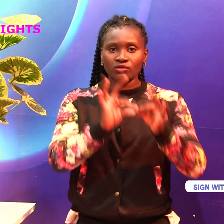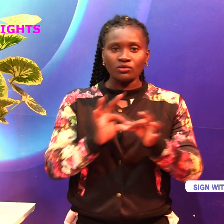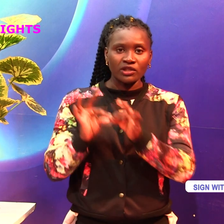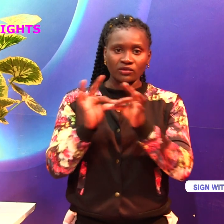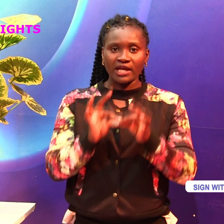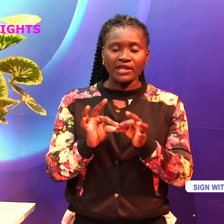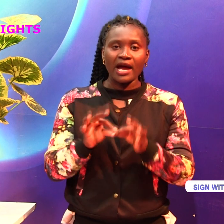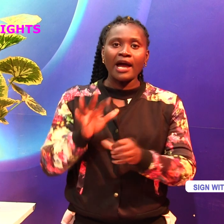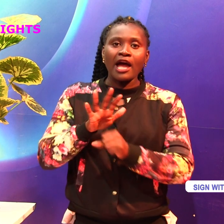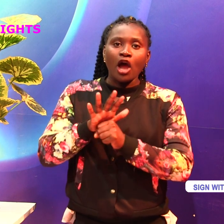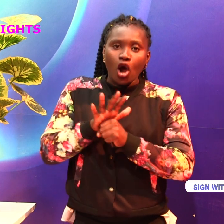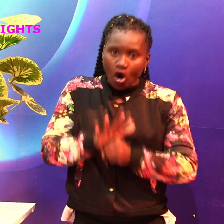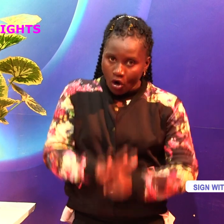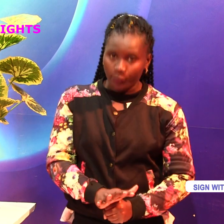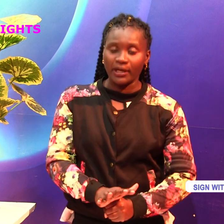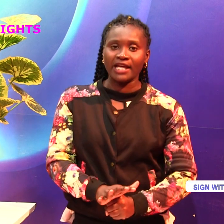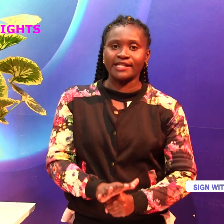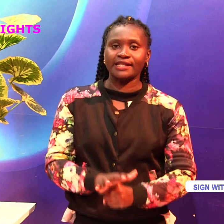do it together. Oppress.